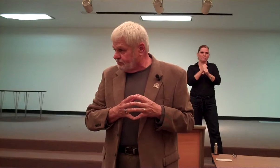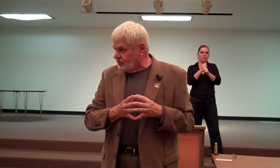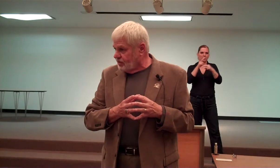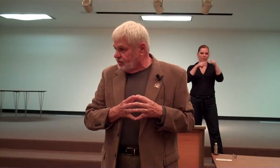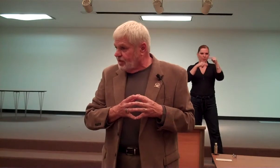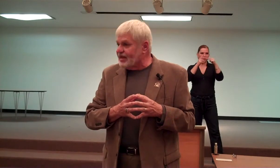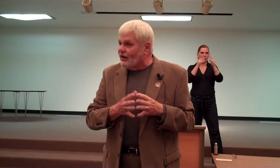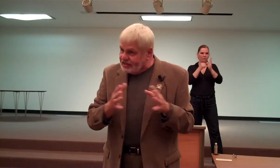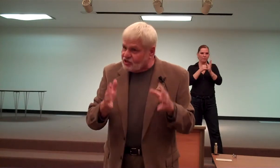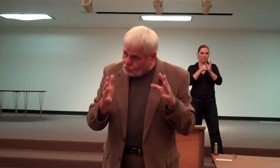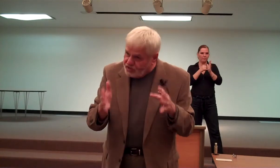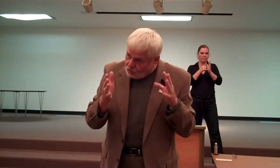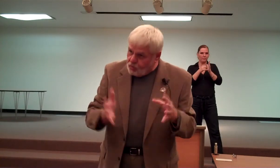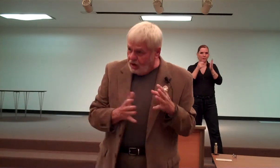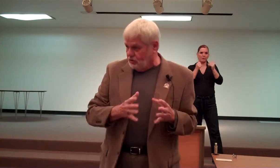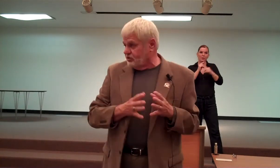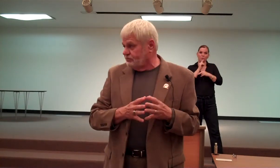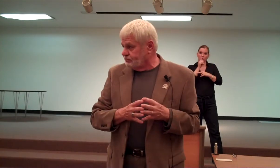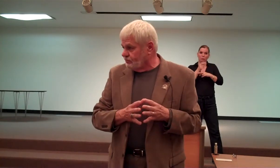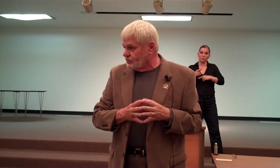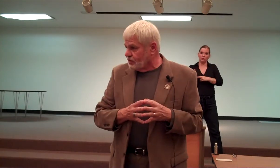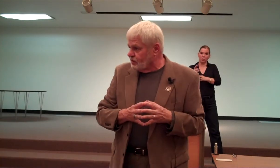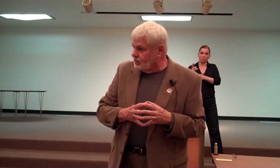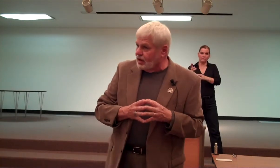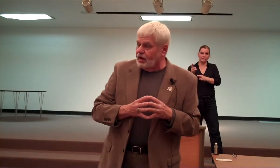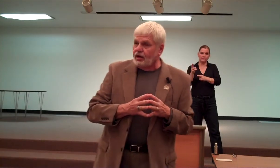built. Now, it's a real road.